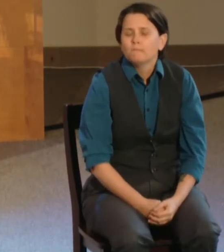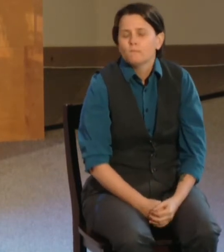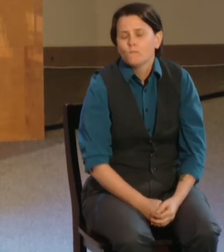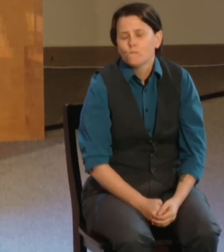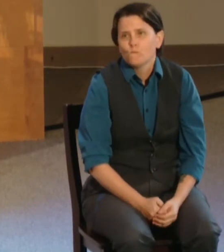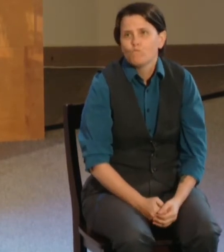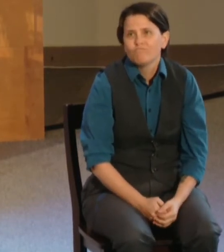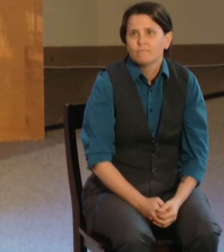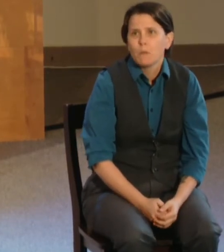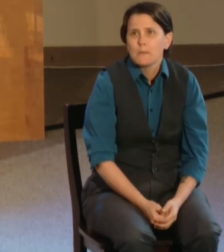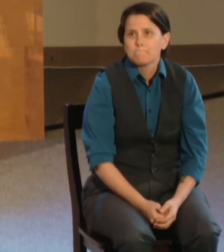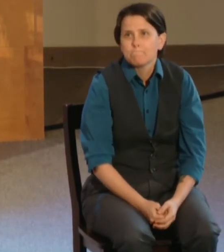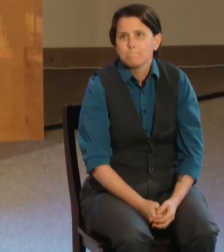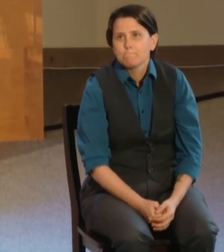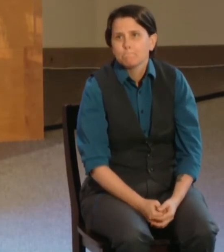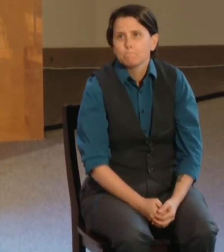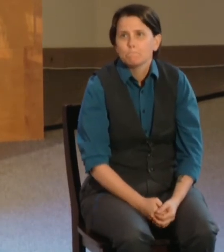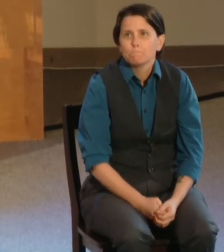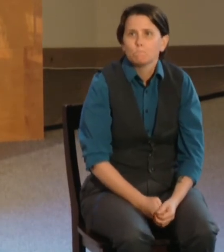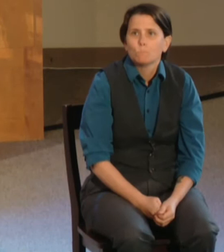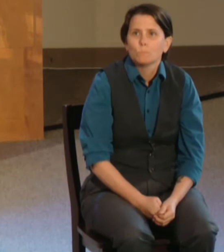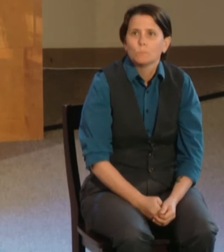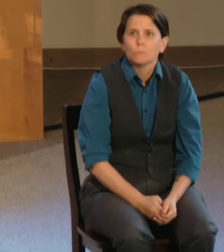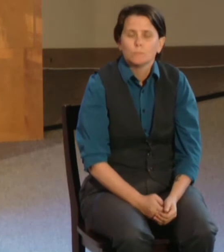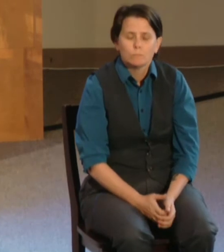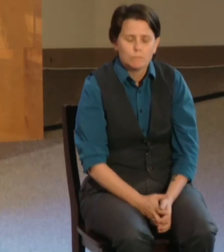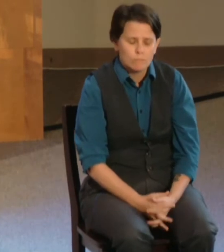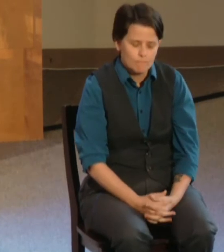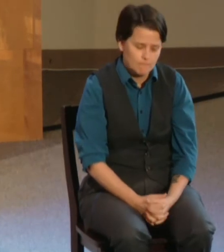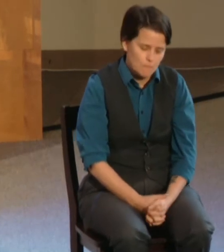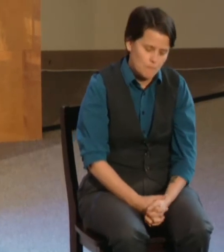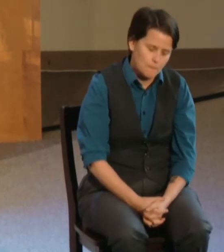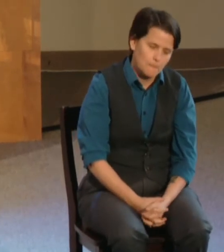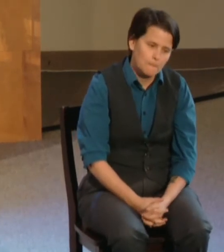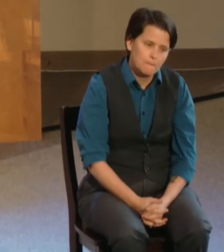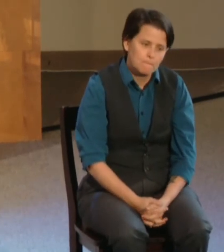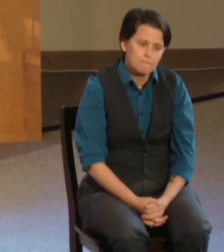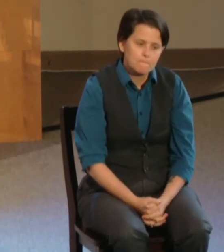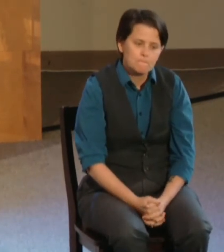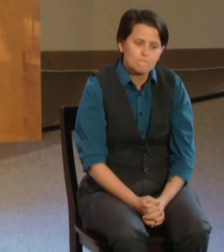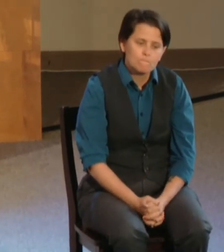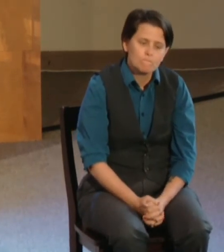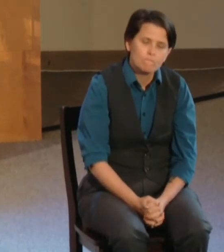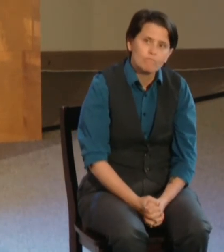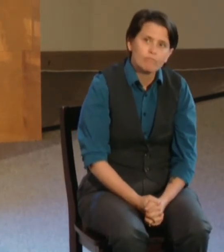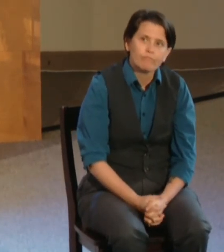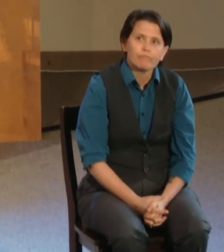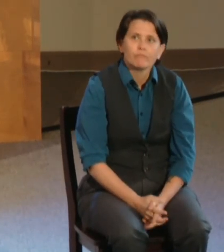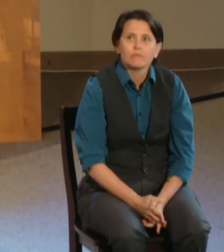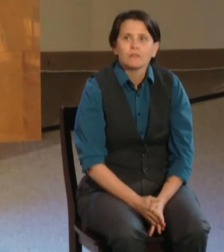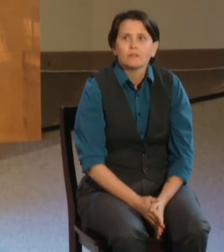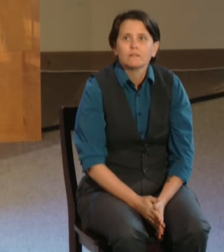them, go in peace, keep warm, and eat your fill, and yet you do not supply